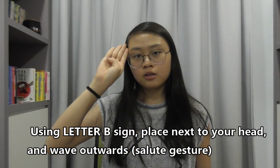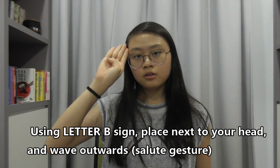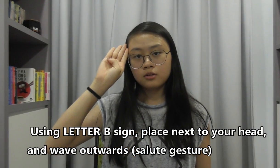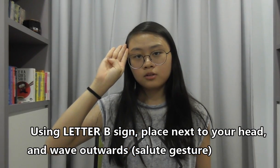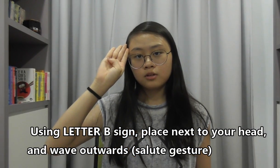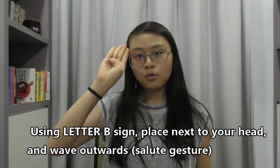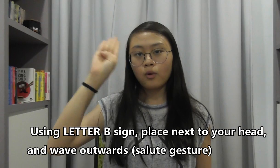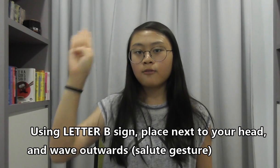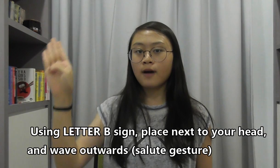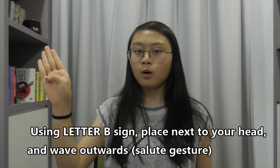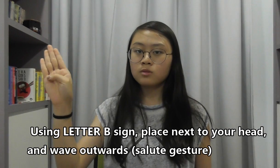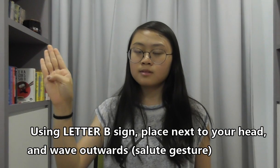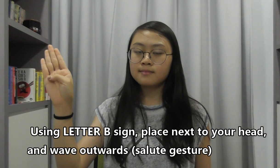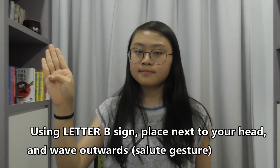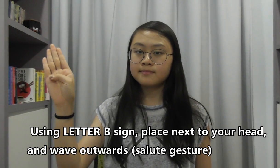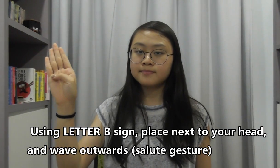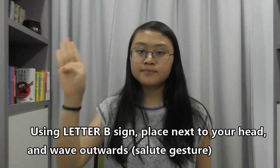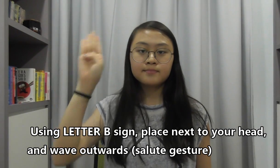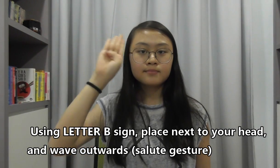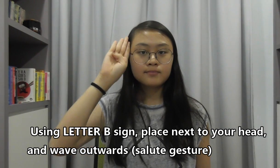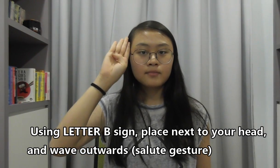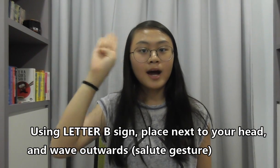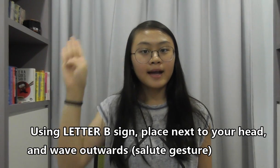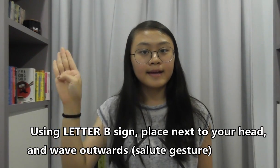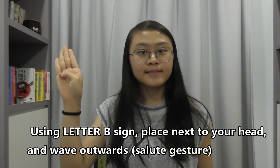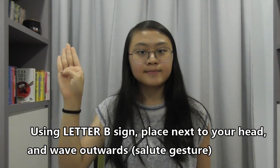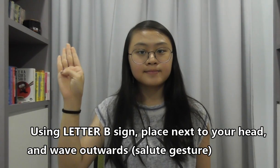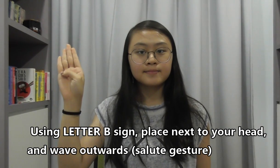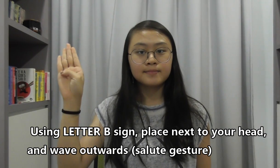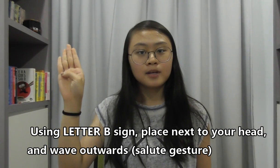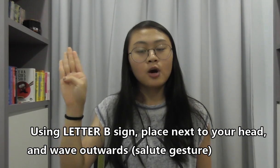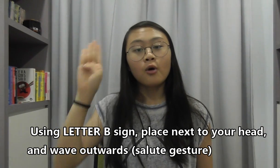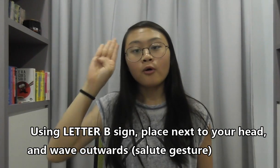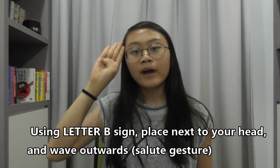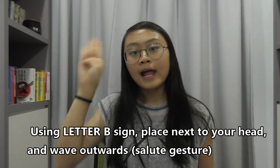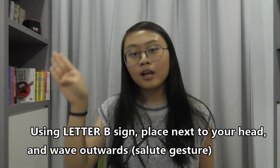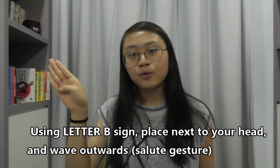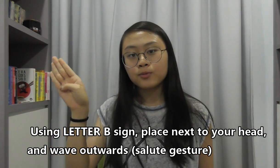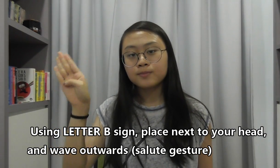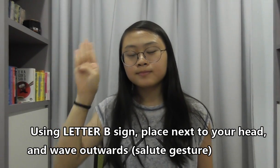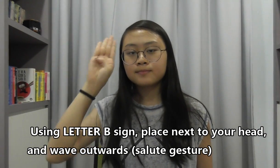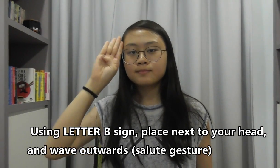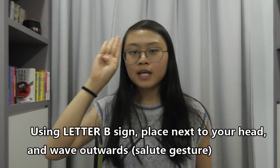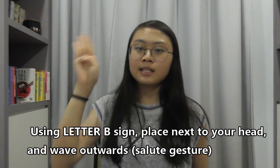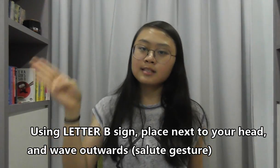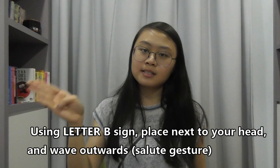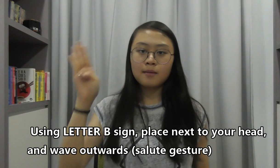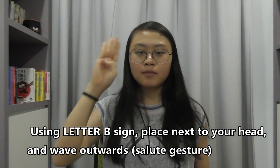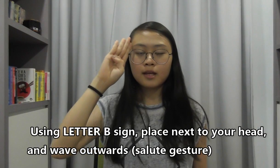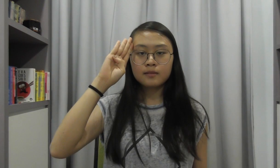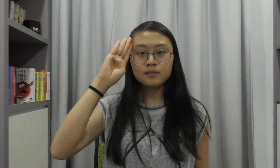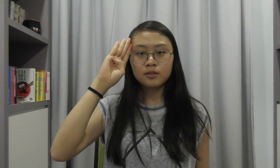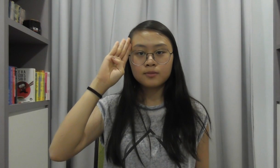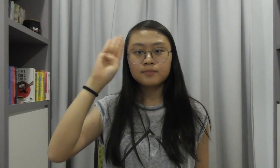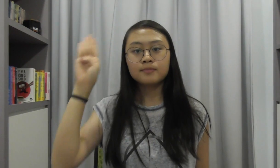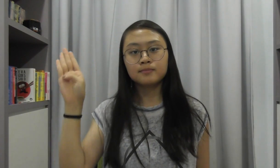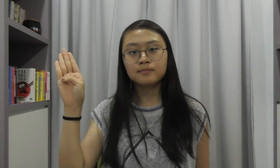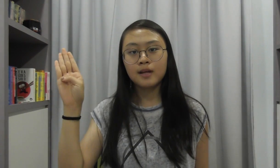here, wave out. Hi. Or hello is the same thing. So